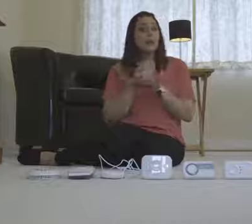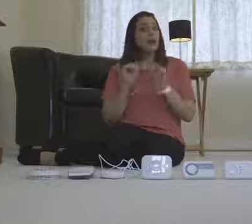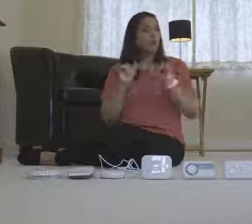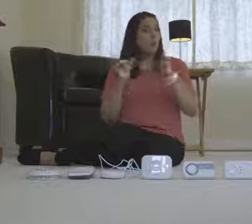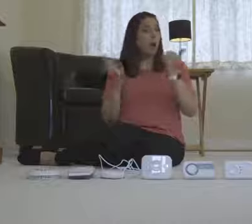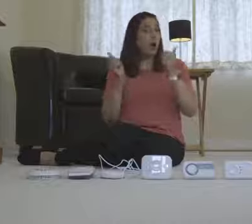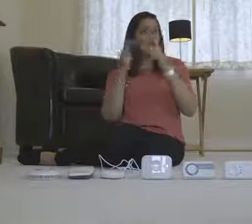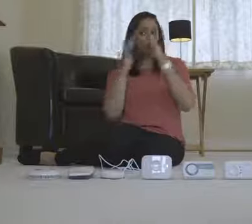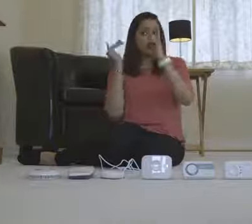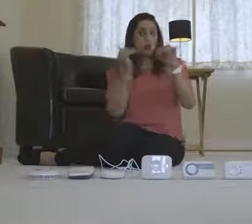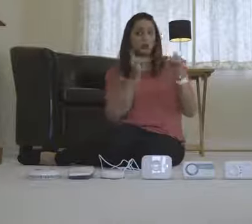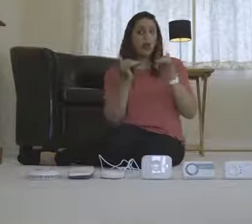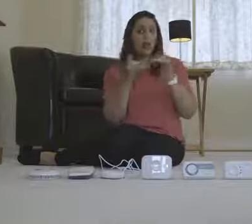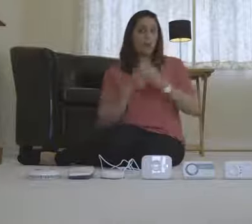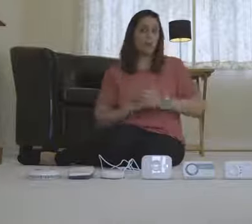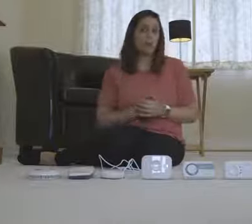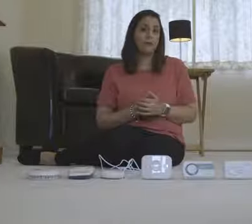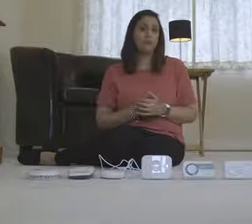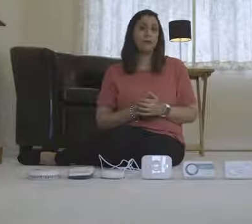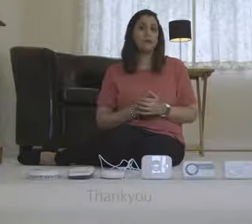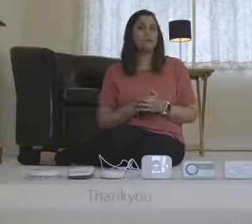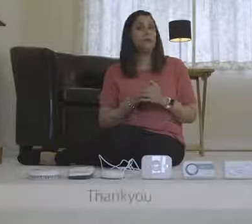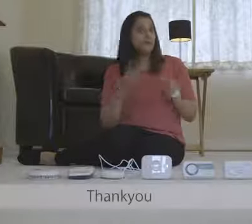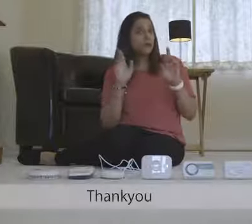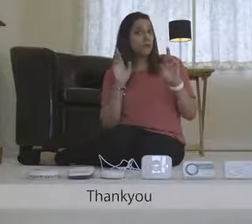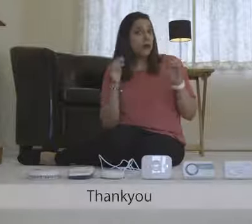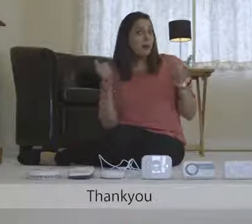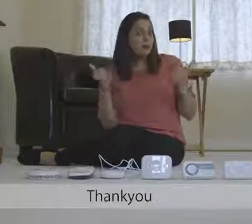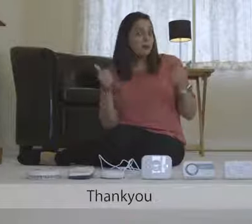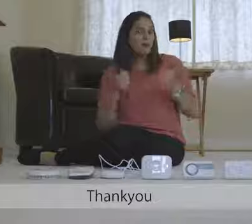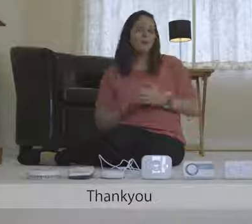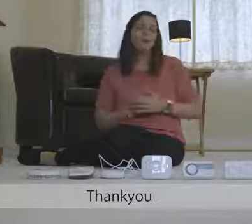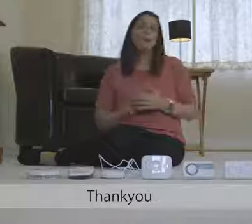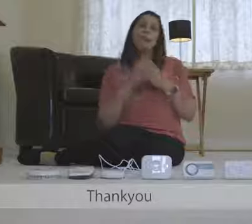Thank you.